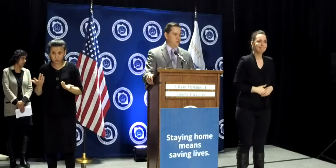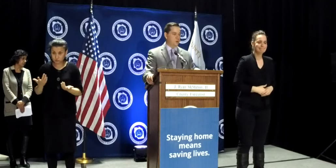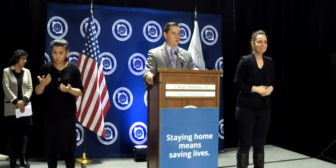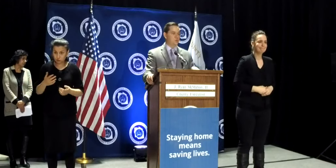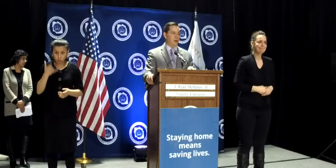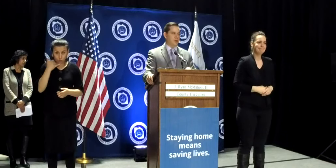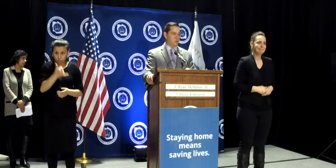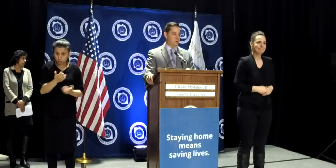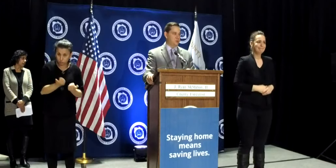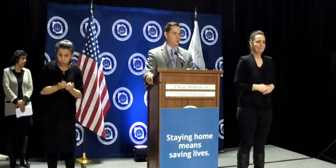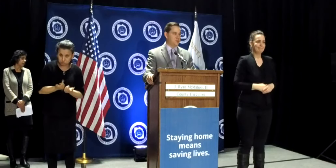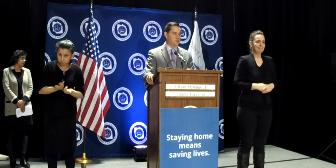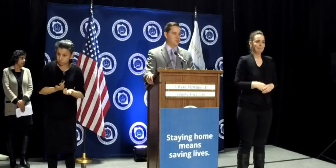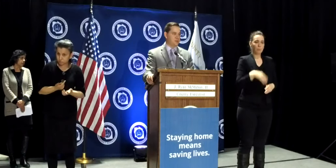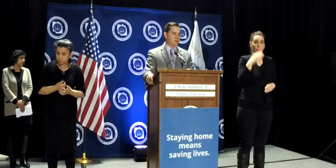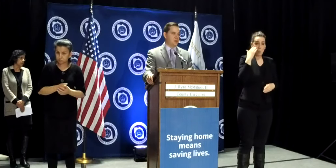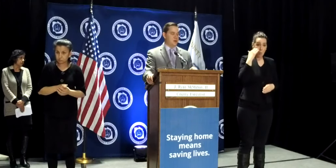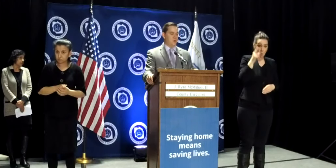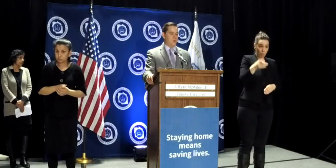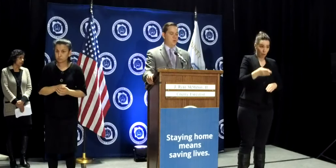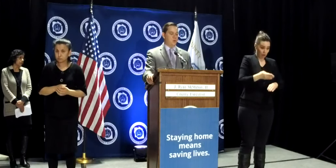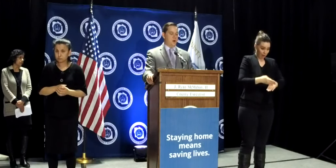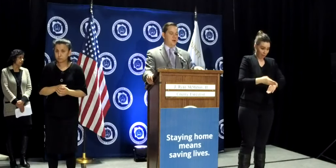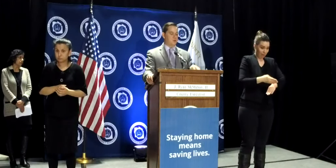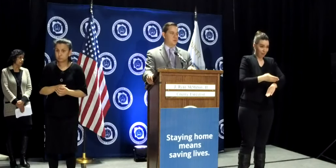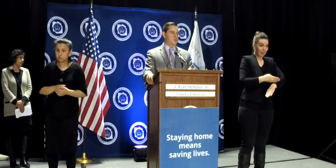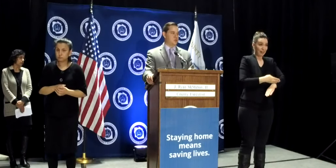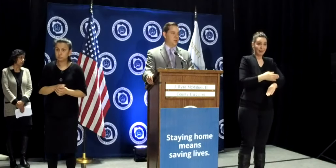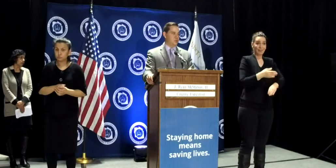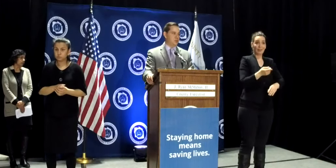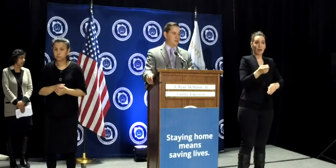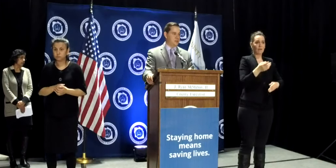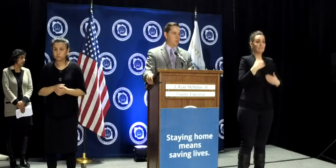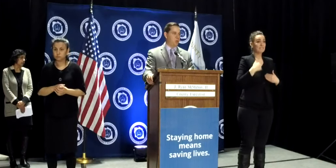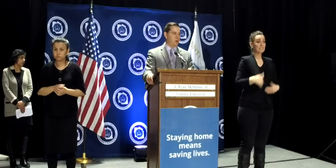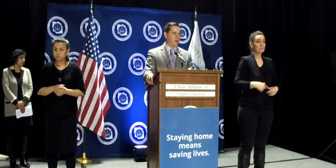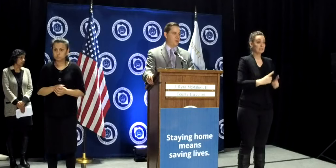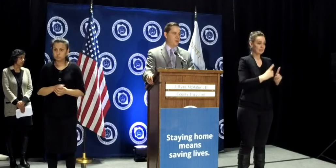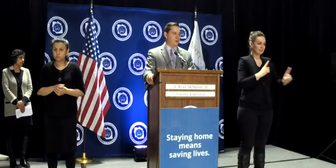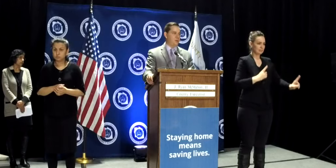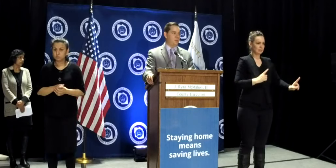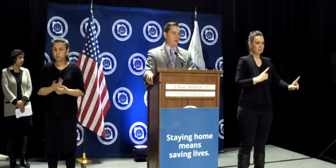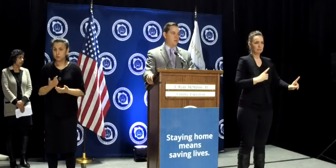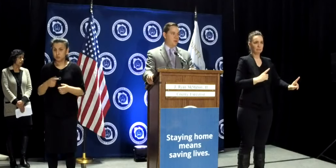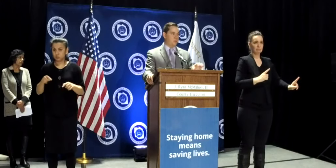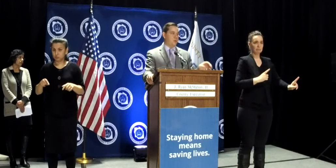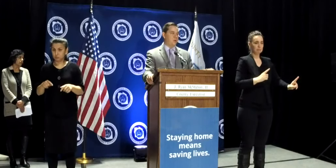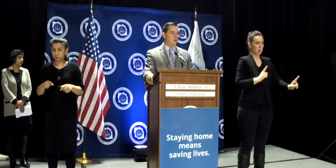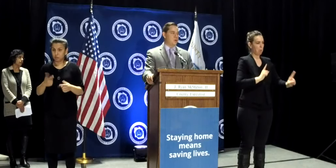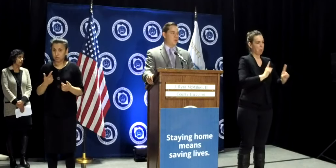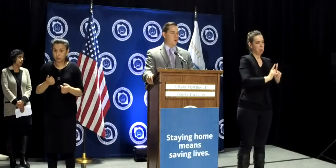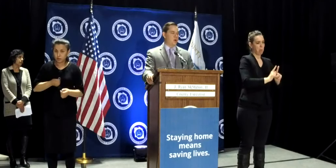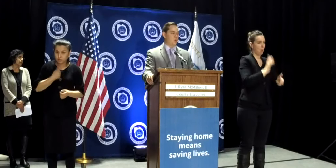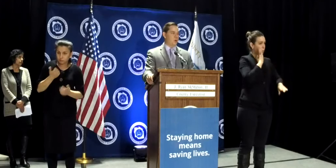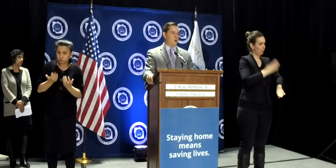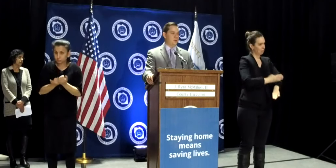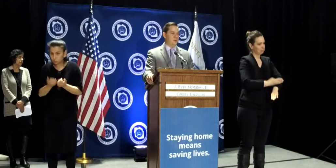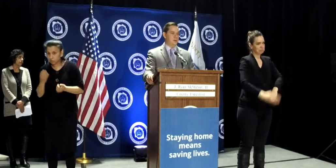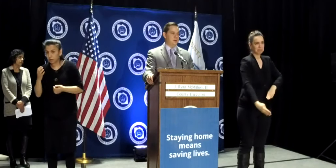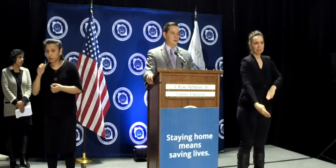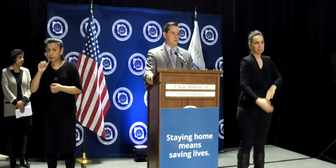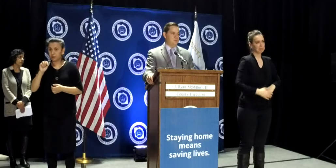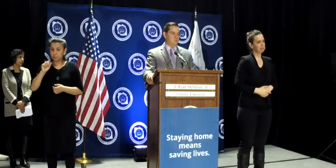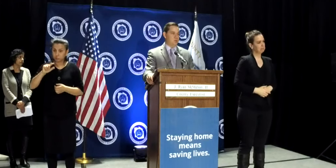if we don't do better with social distancing, we will run into a situation at some point in the month of April where